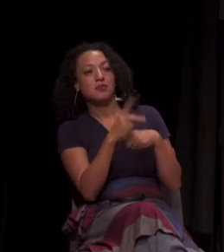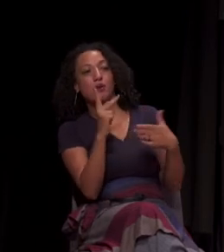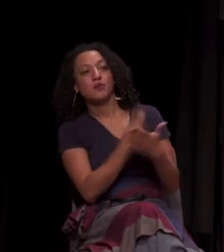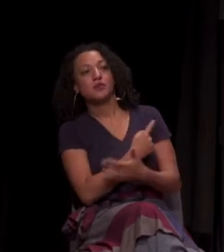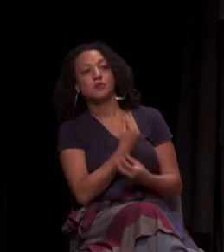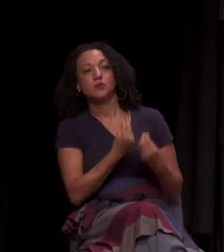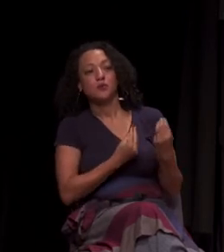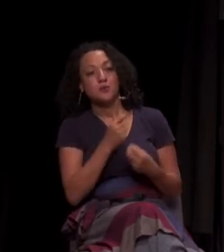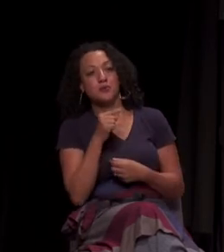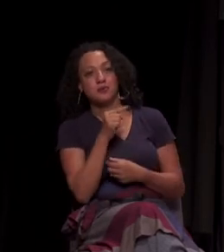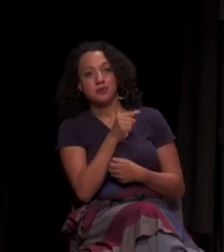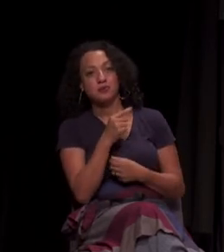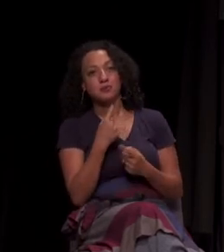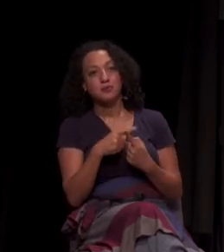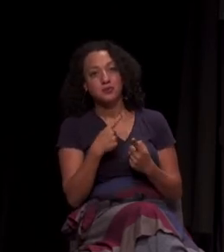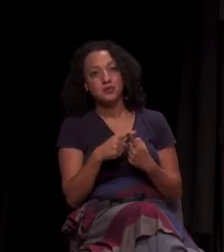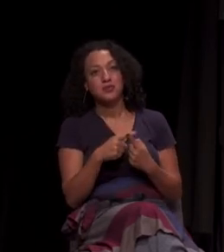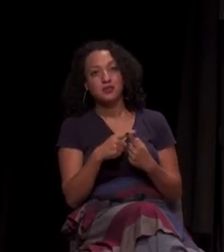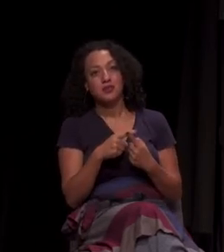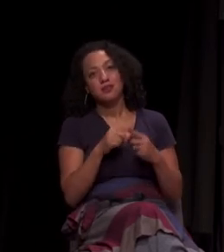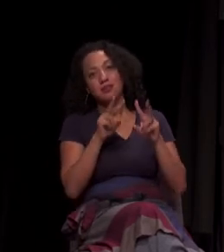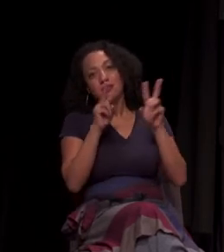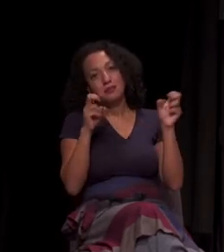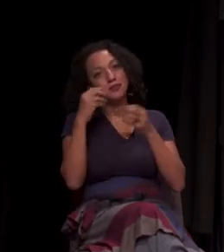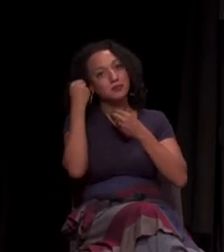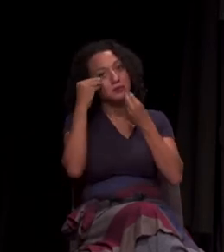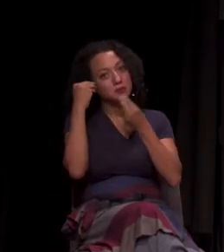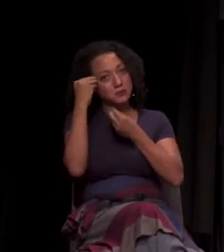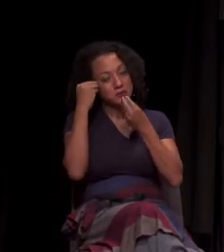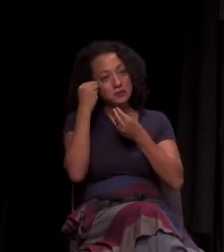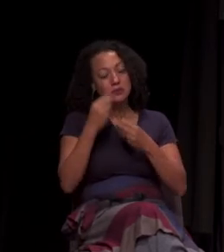que questões muito ligadas à sexualidade.